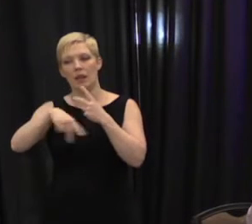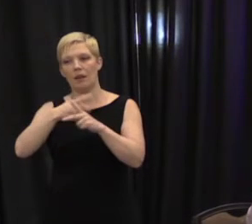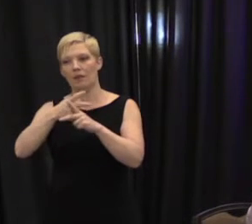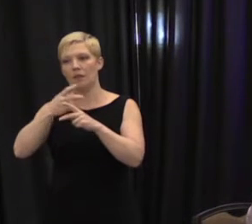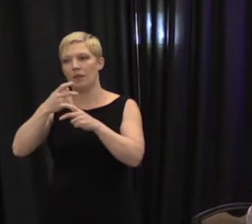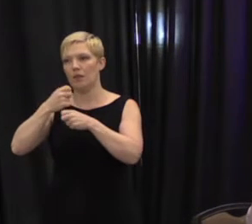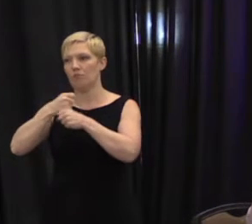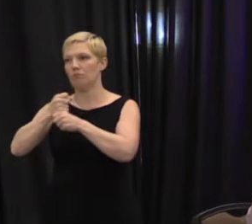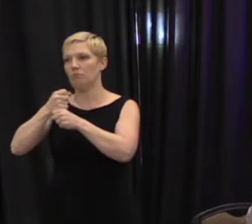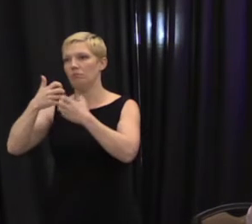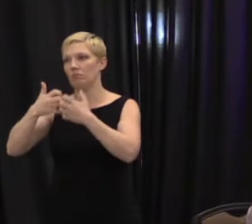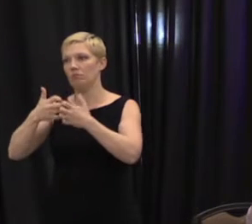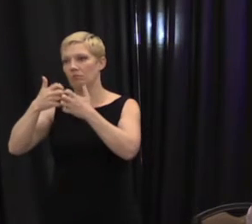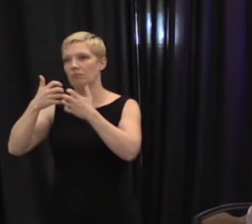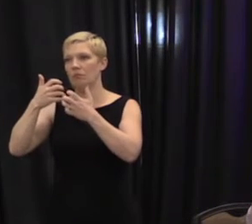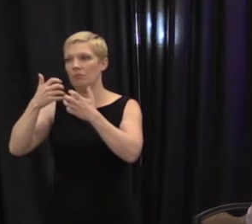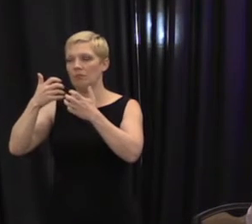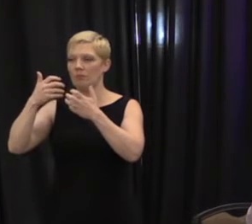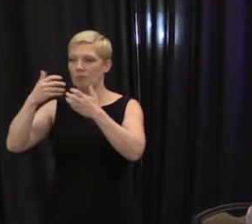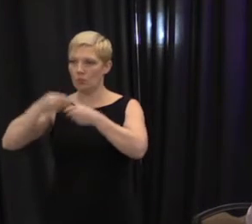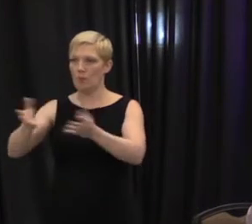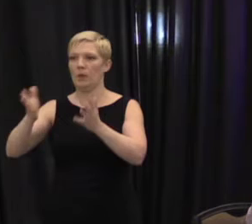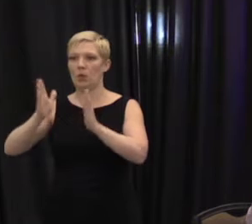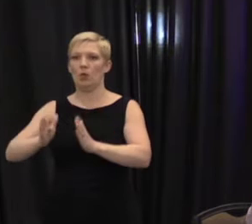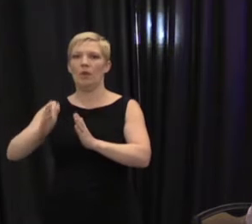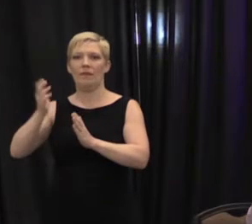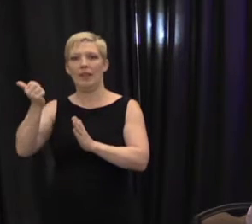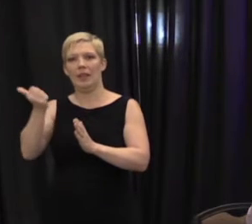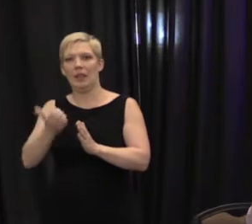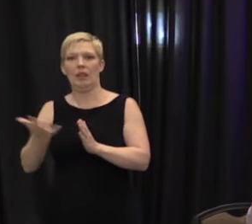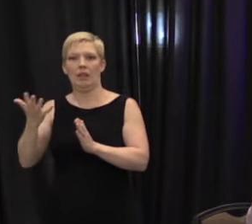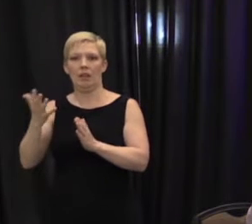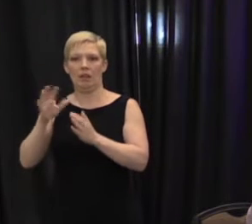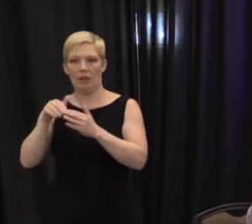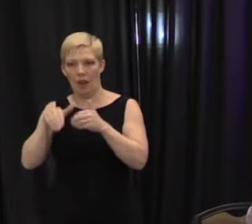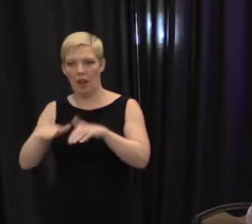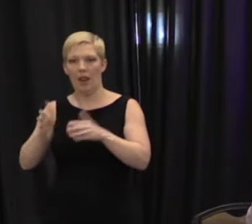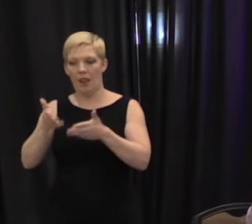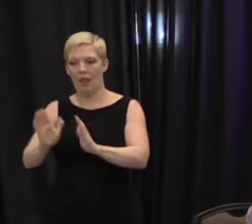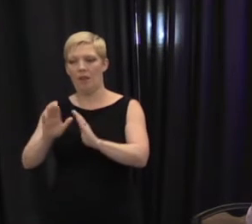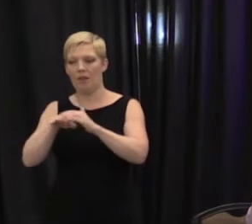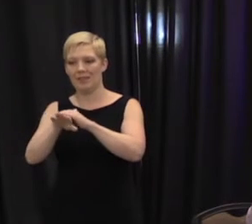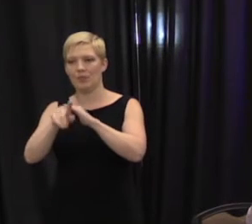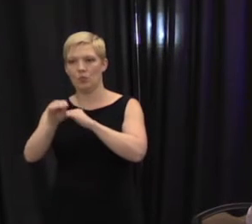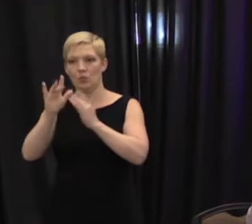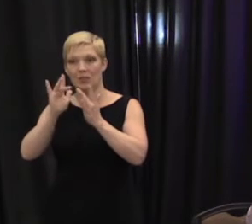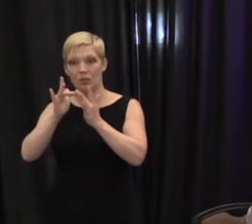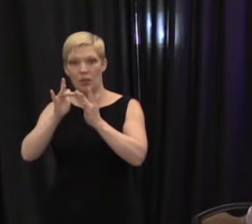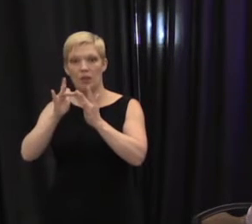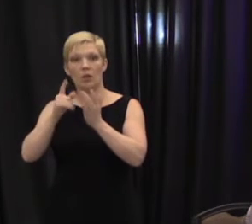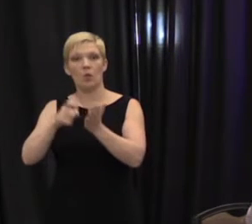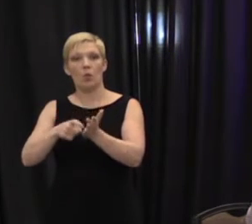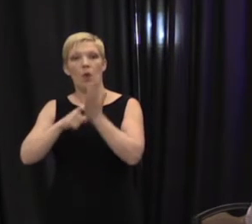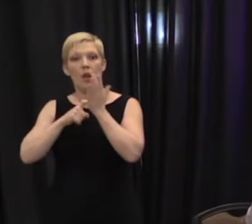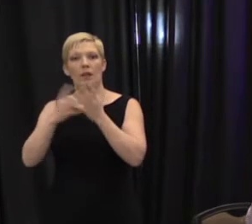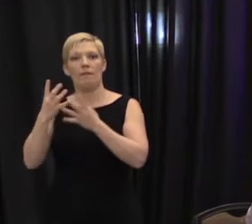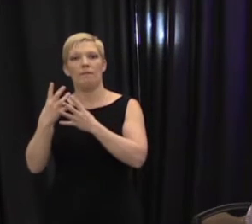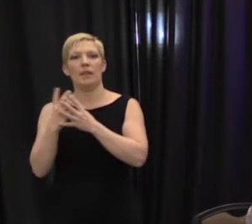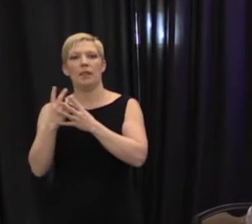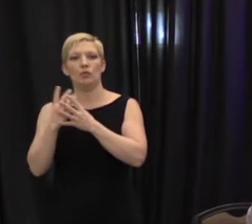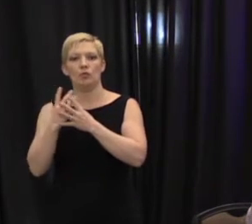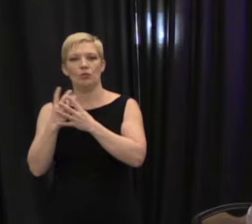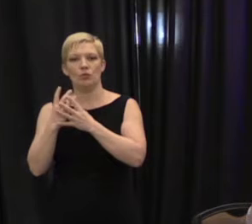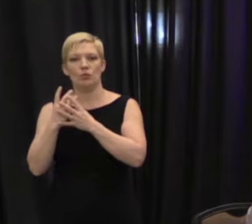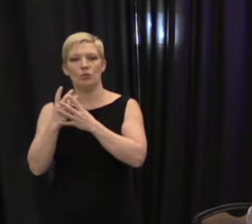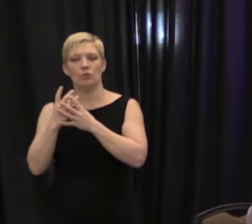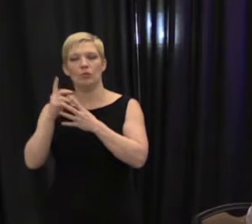or seller of any device that allowed access to the internet would be required to place filtering software on